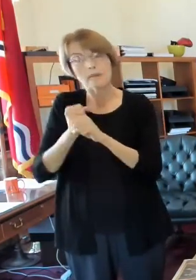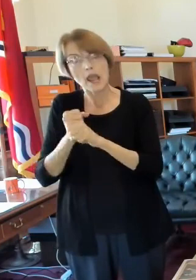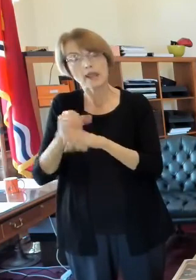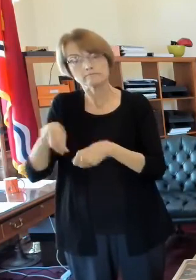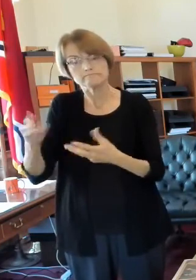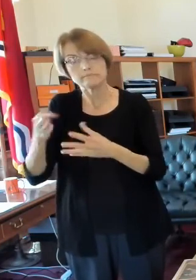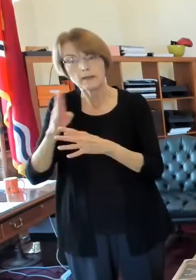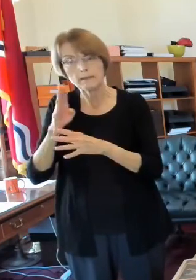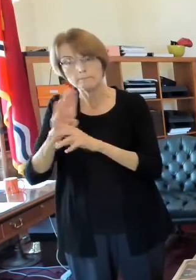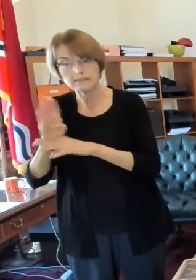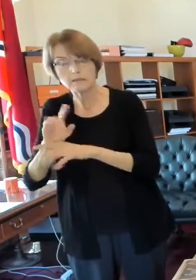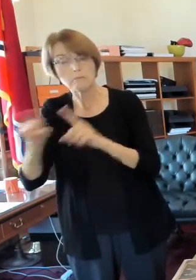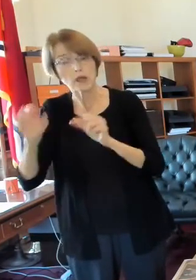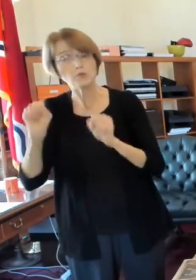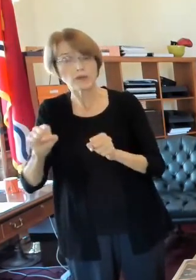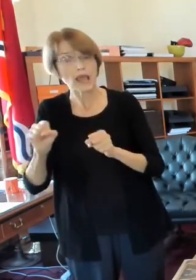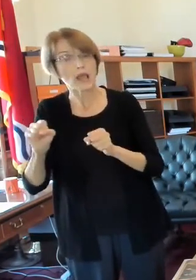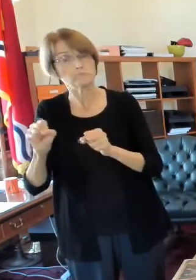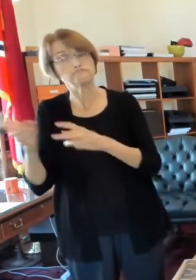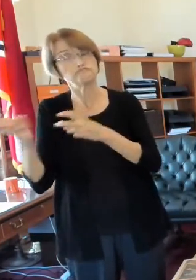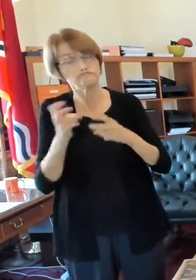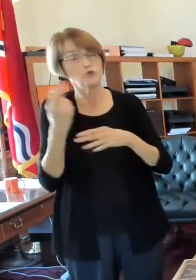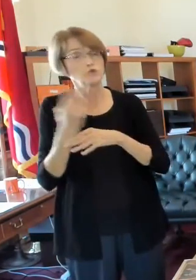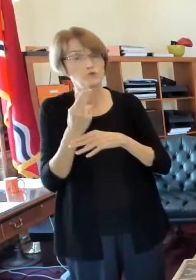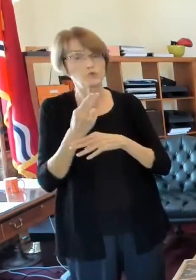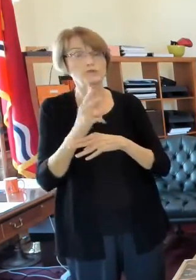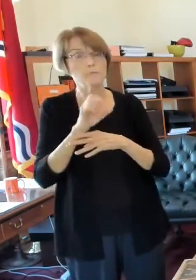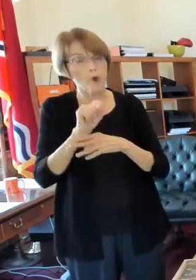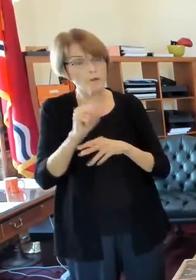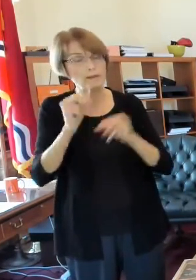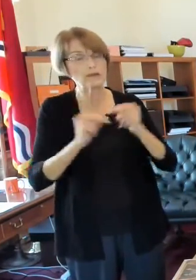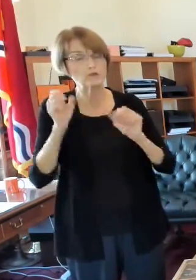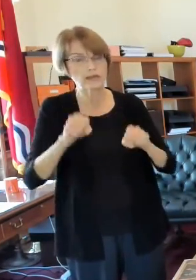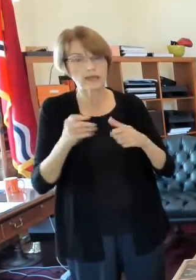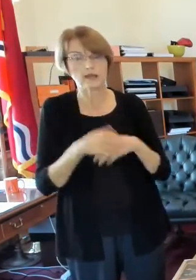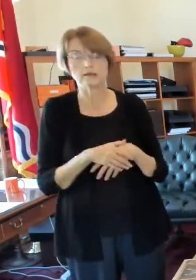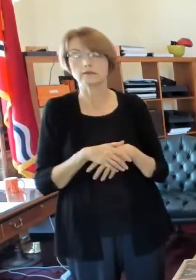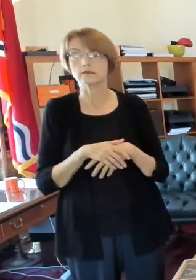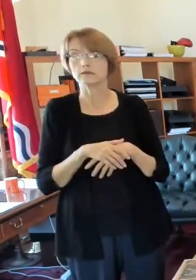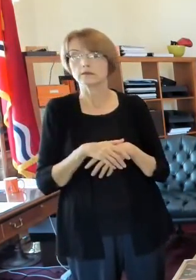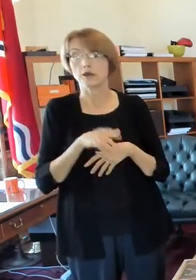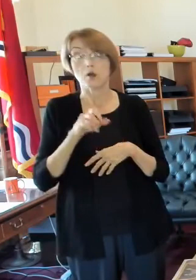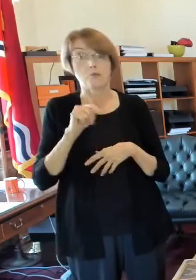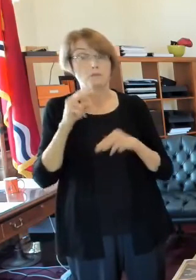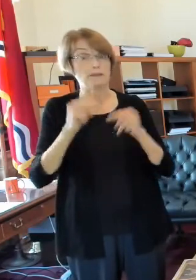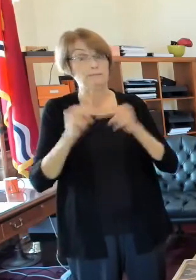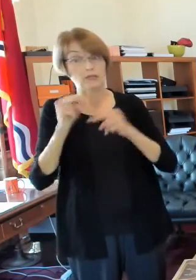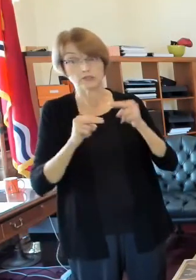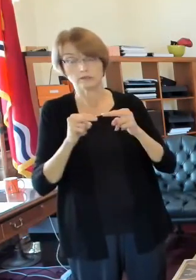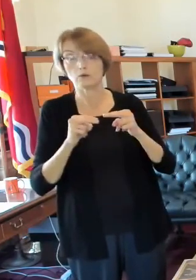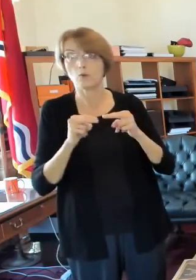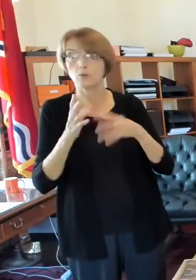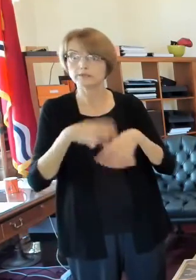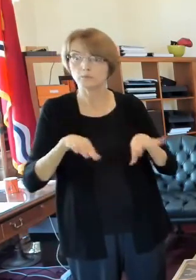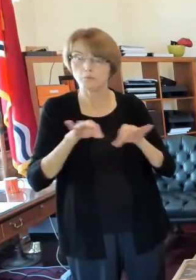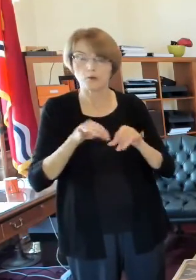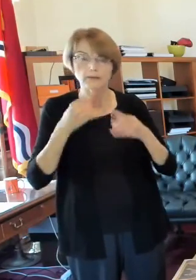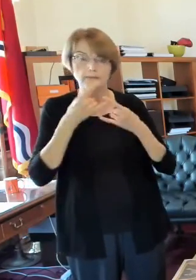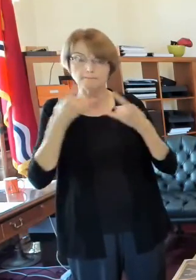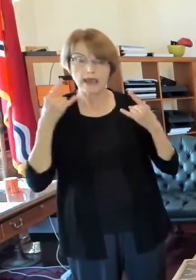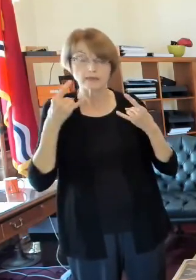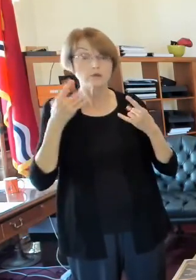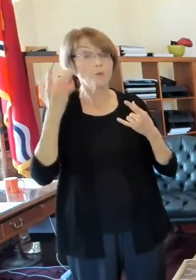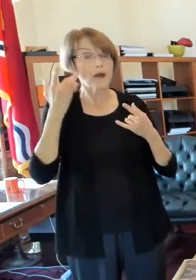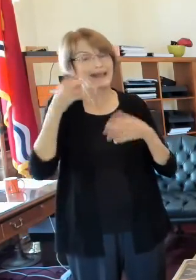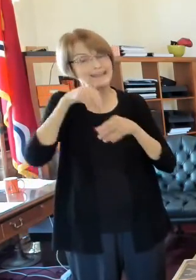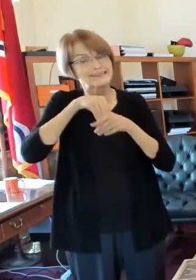elevators. I don't know what sort of building you live in, but wearing a mask in an apartment building is very important. You're